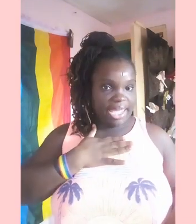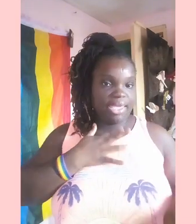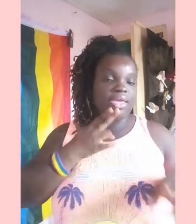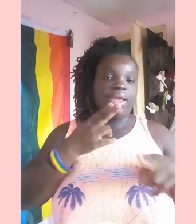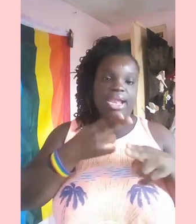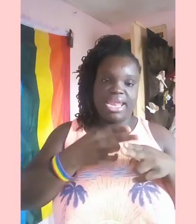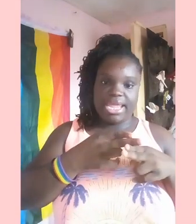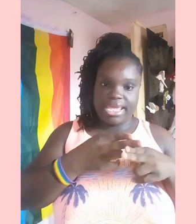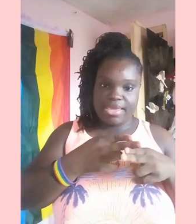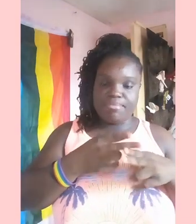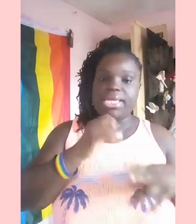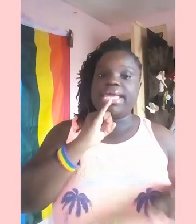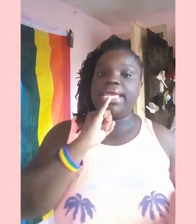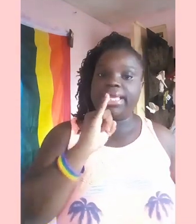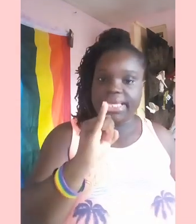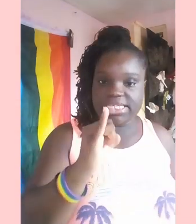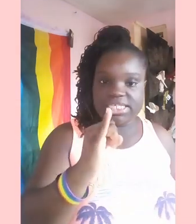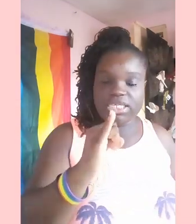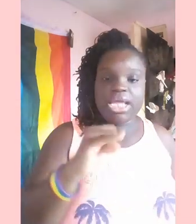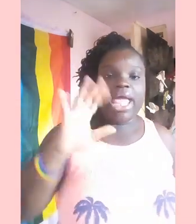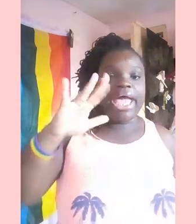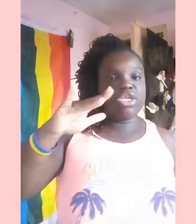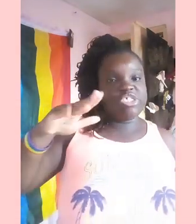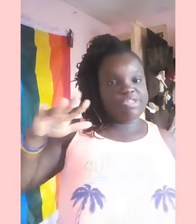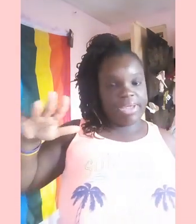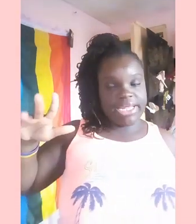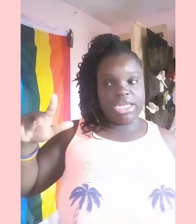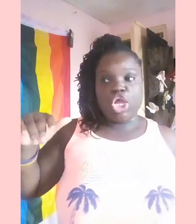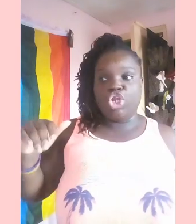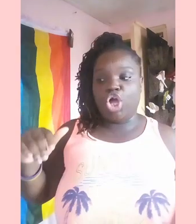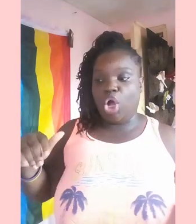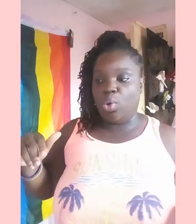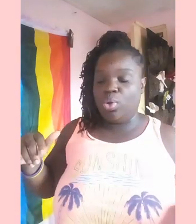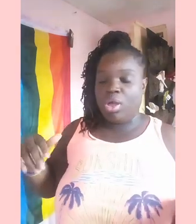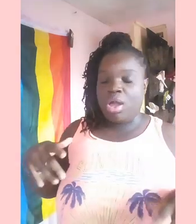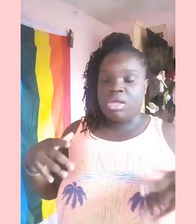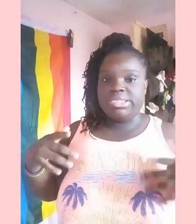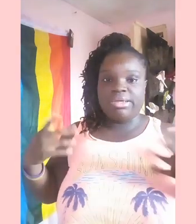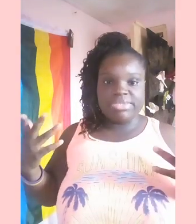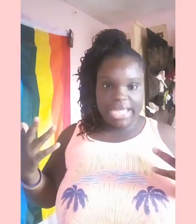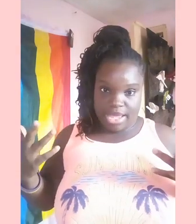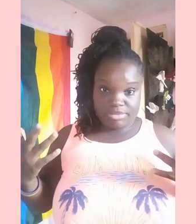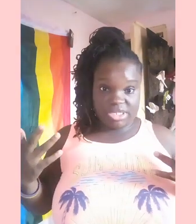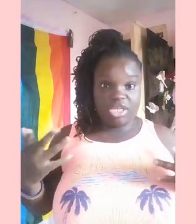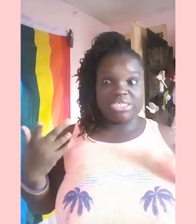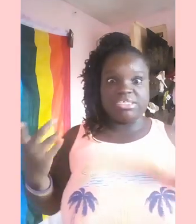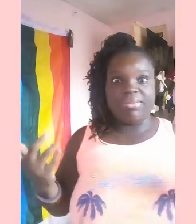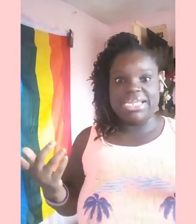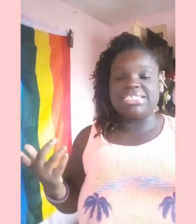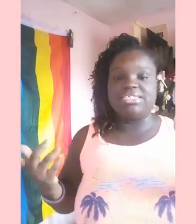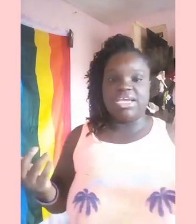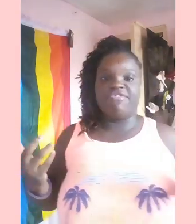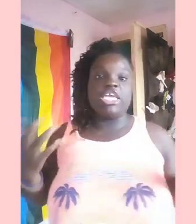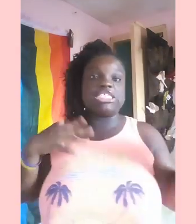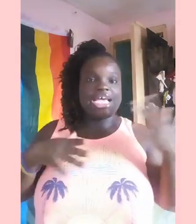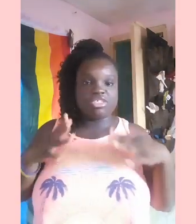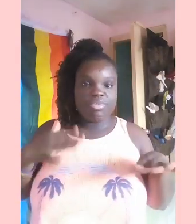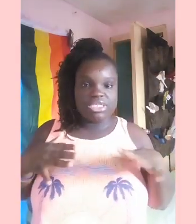My name is, and you spell it. Now sometimes you see somebody that's deaf and you sign something to